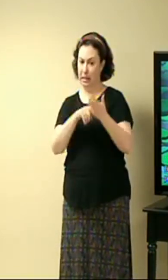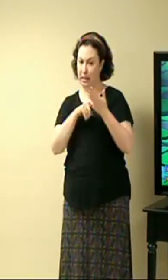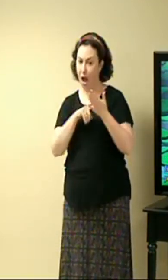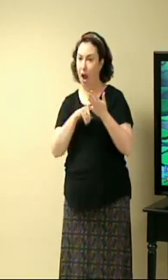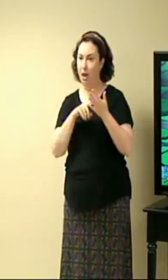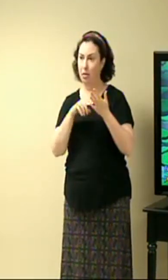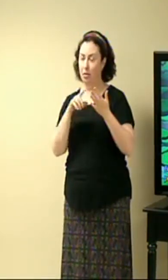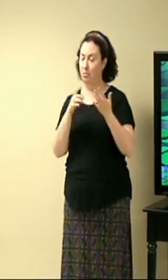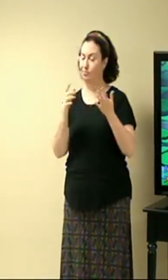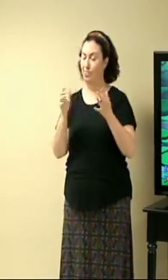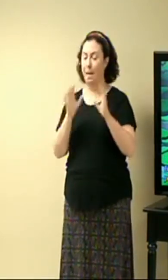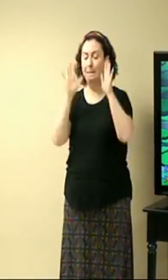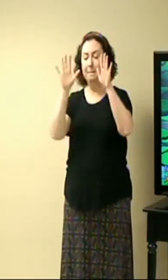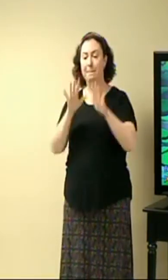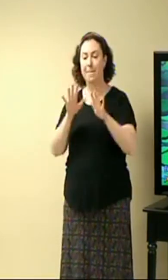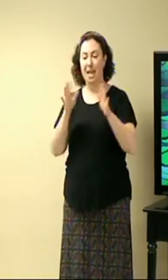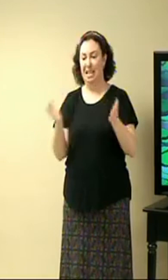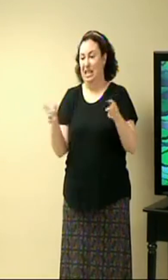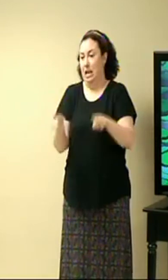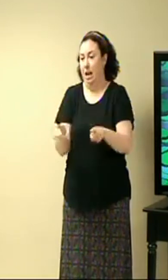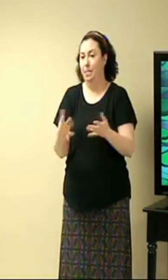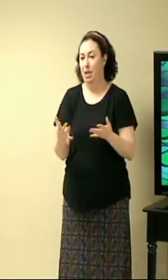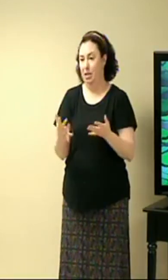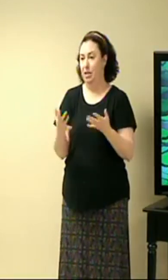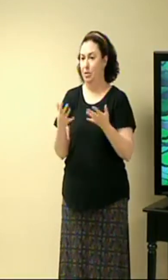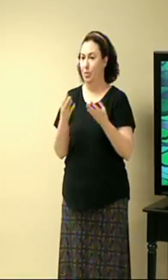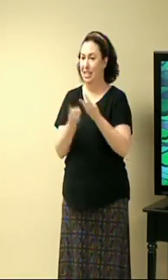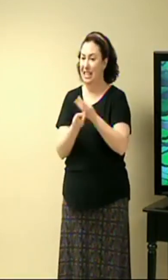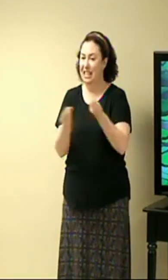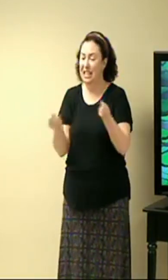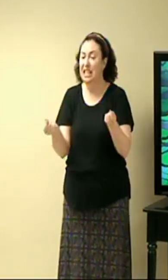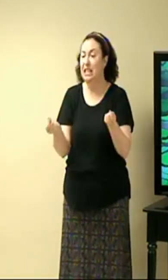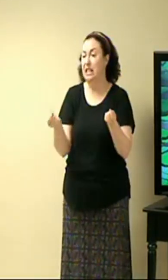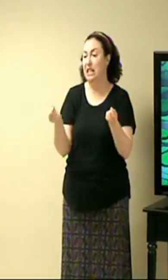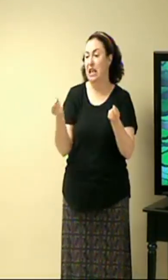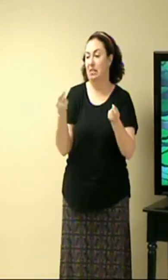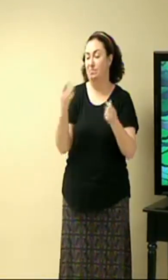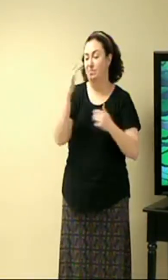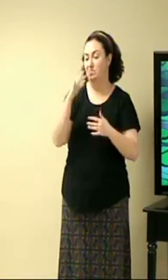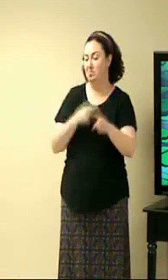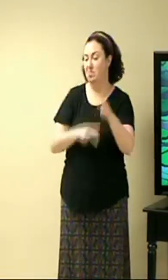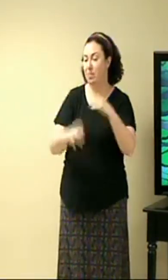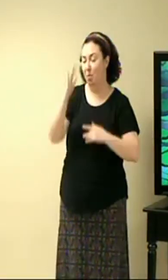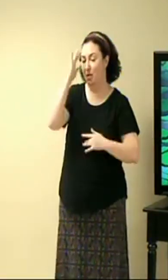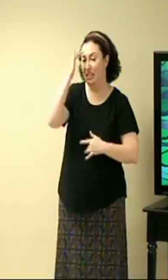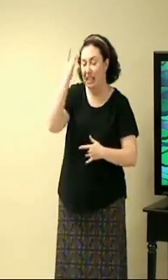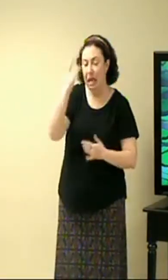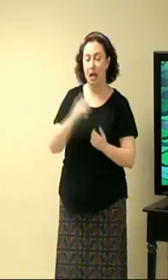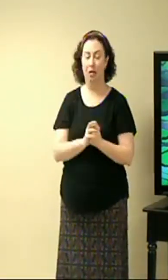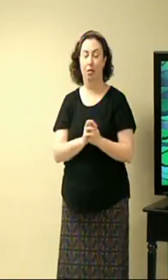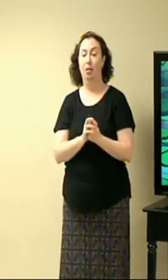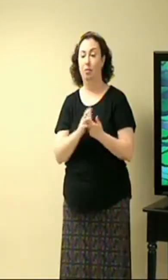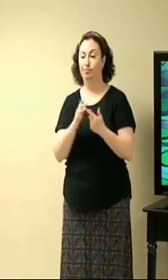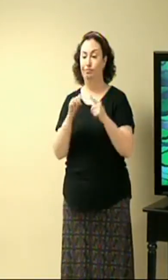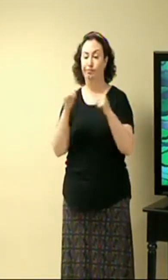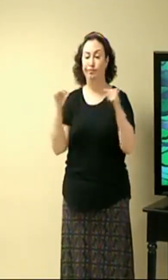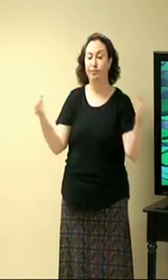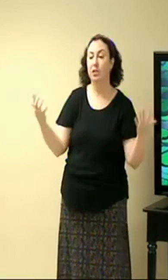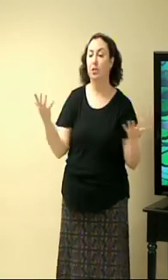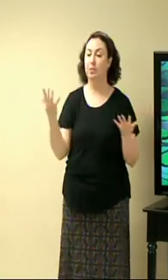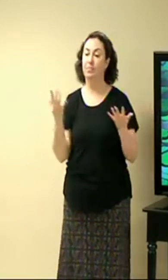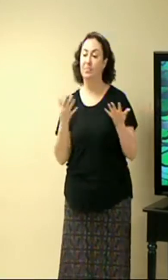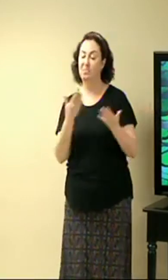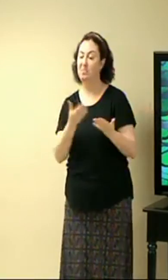Jesus was at this festival, he was probably healing the sick, giving sight to the blind, opening the ears of the deaf. He was doing things that